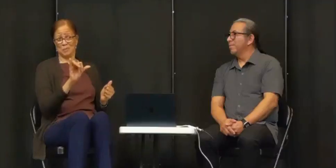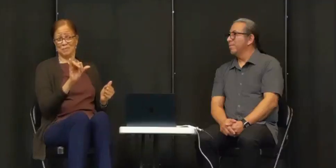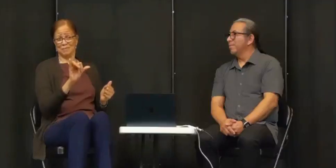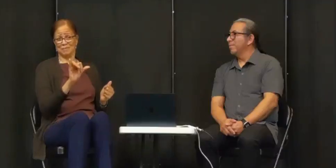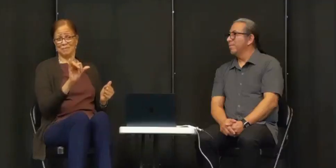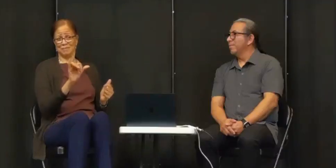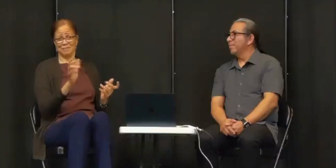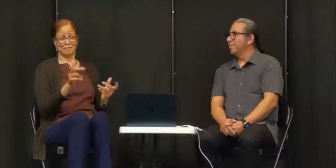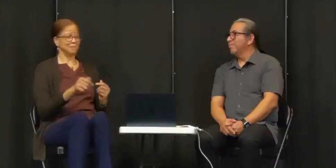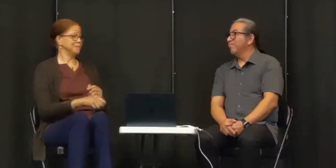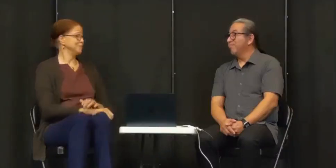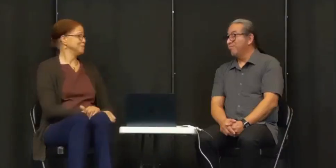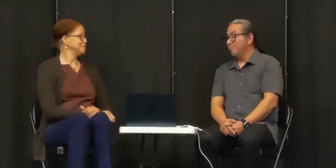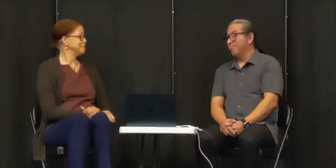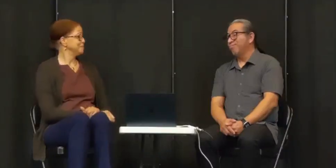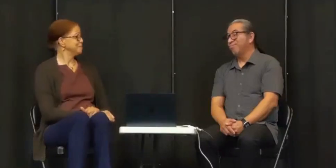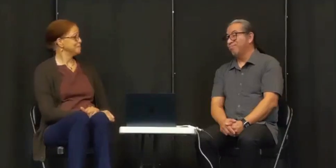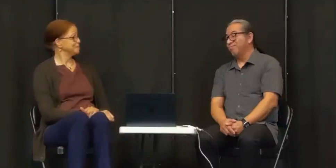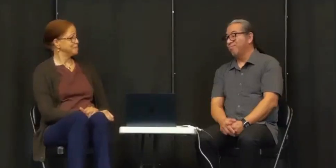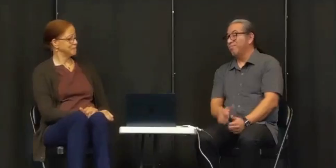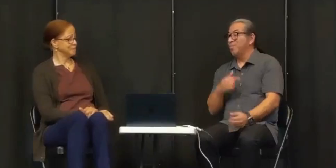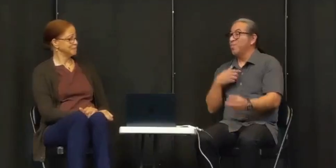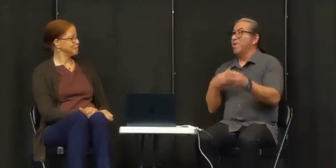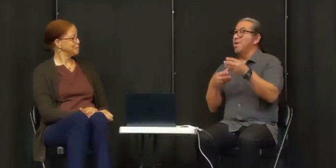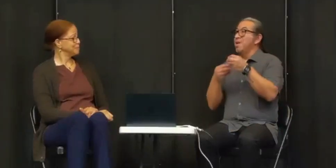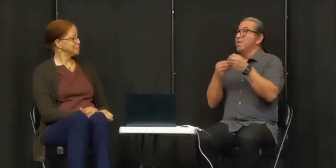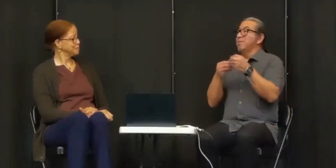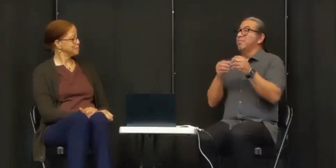can feel empathy for them as well in that way.